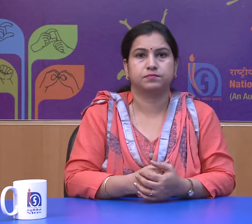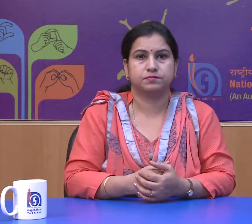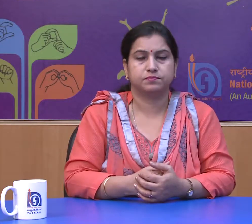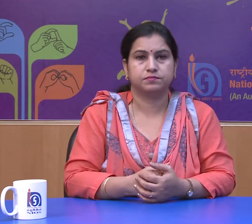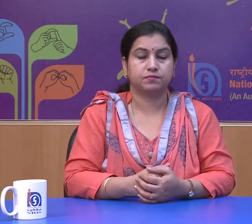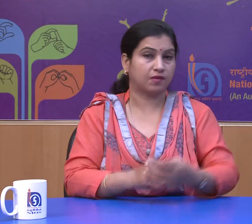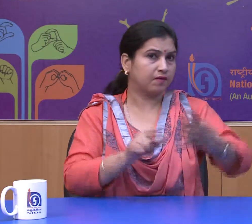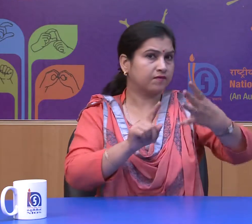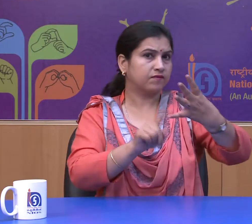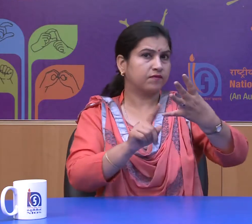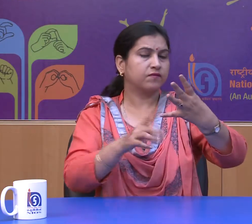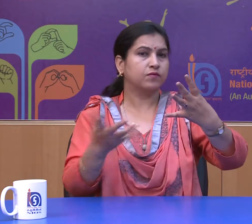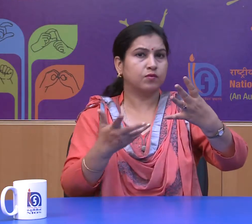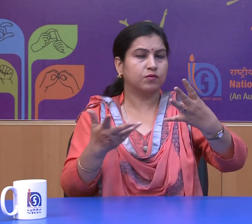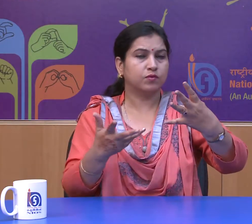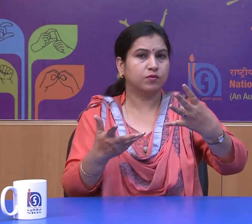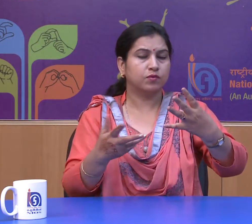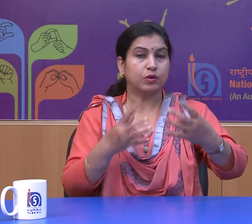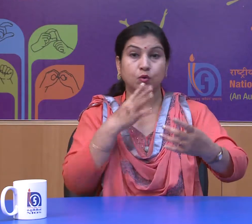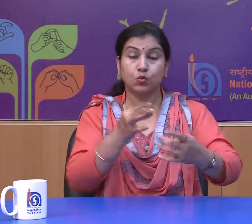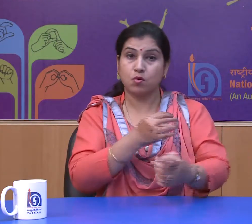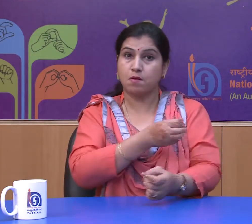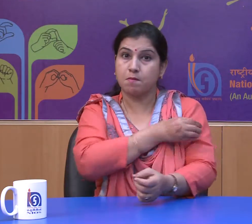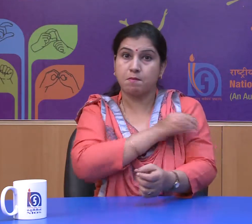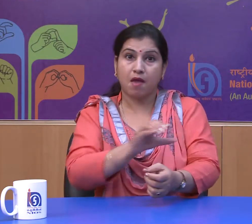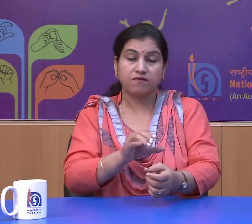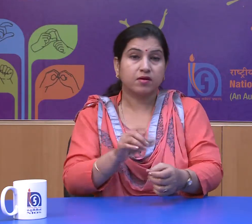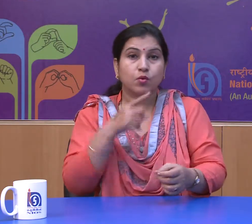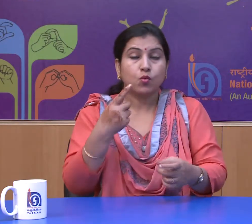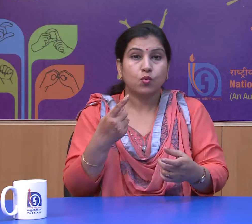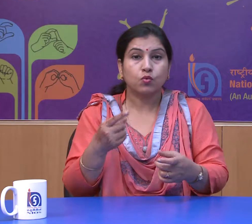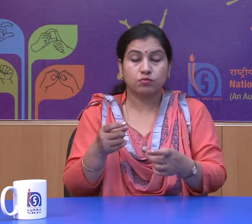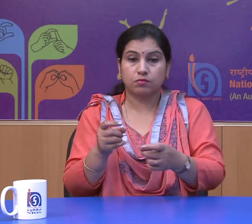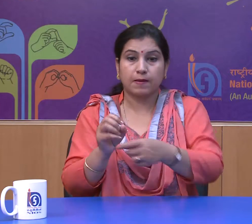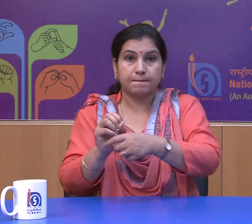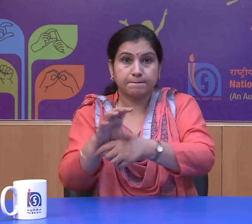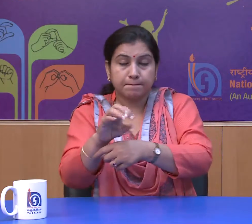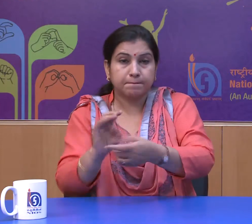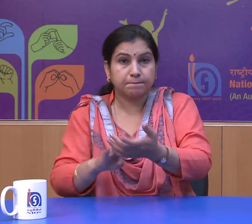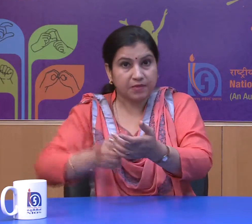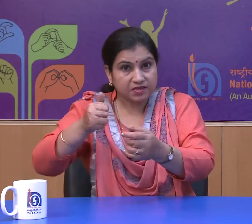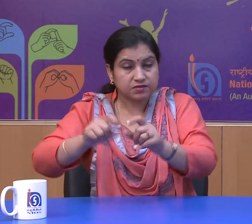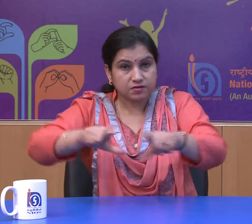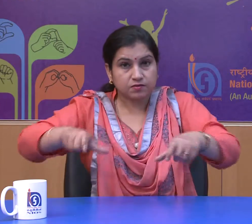Number 4 is that the real power is in the hands of Council of Ministers headed by the Prime